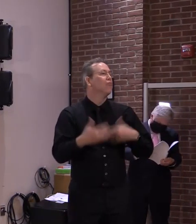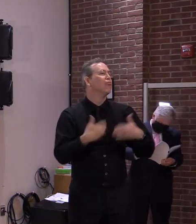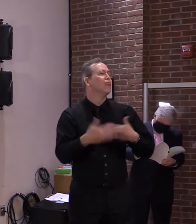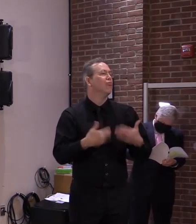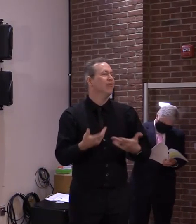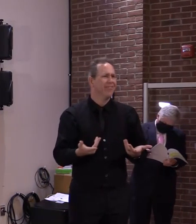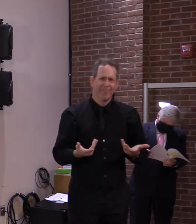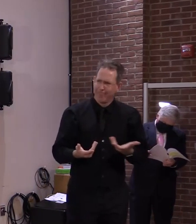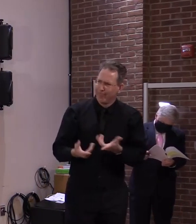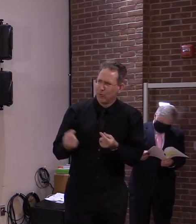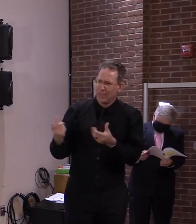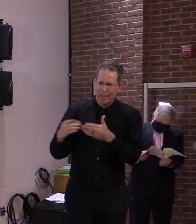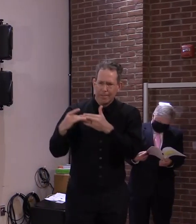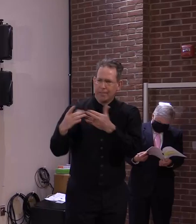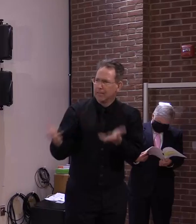work.